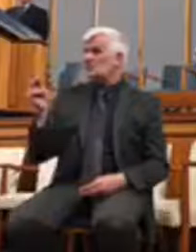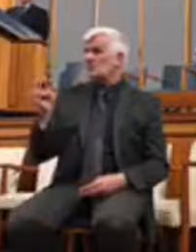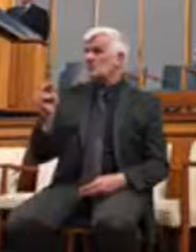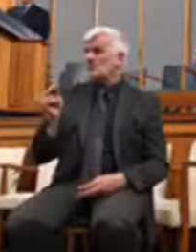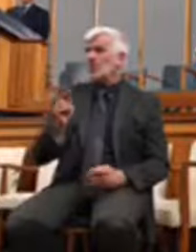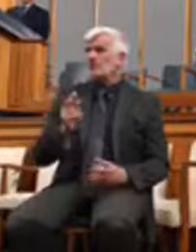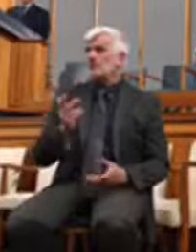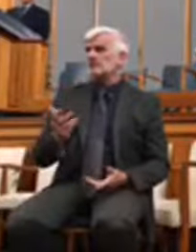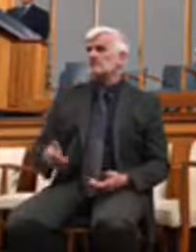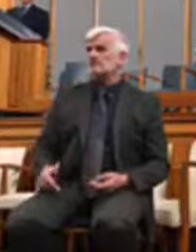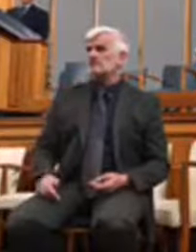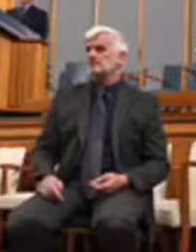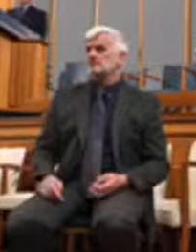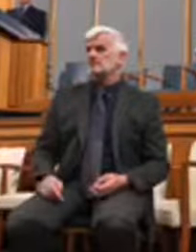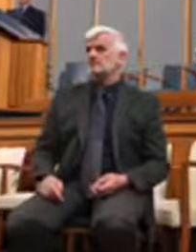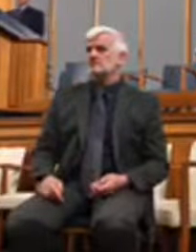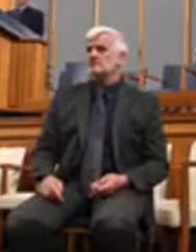the book of Acts